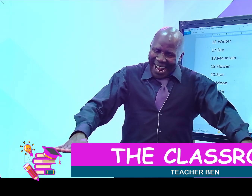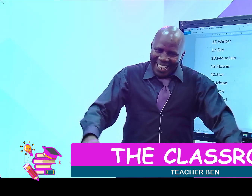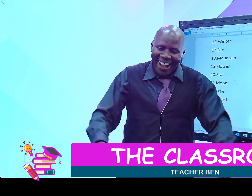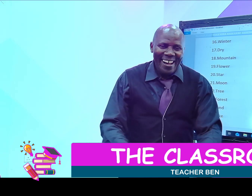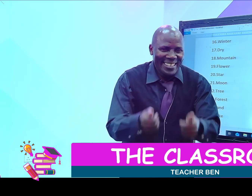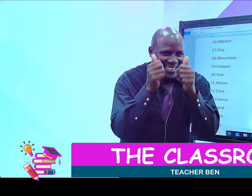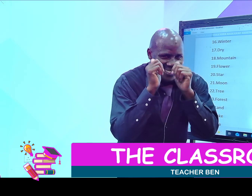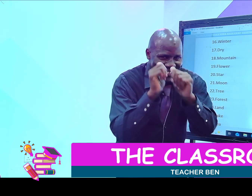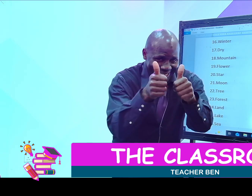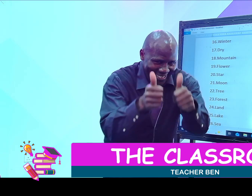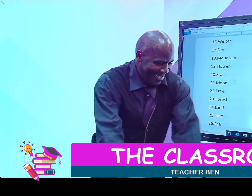Land.